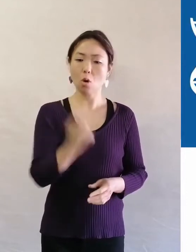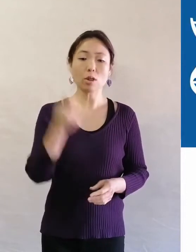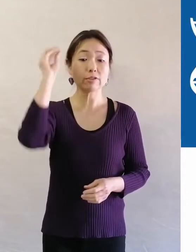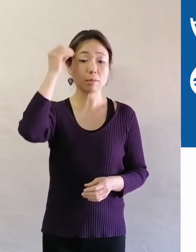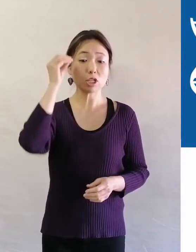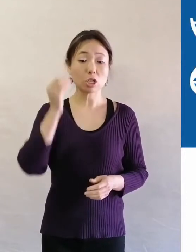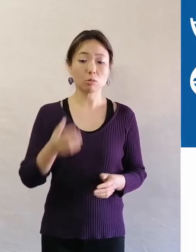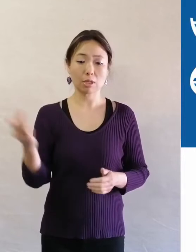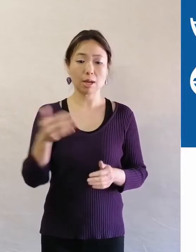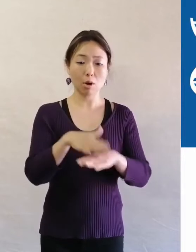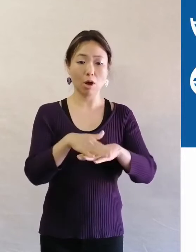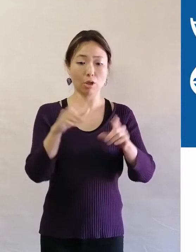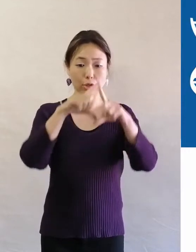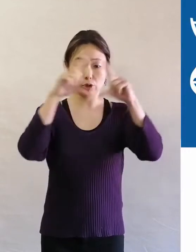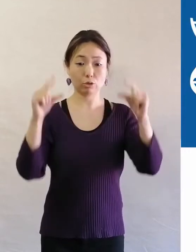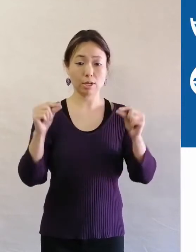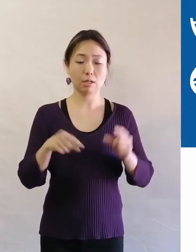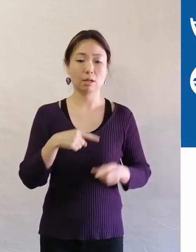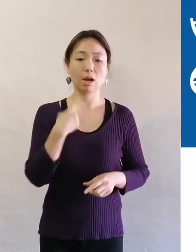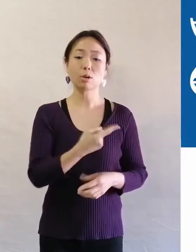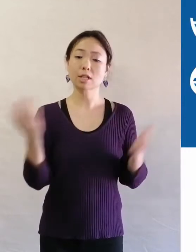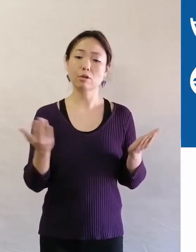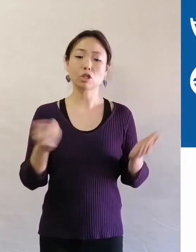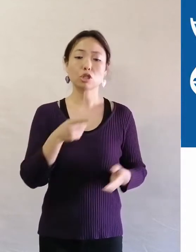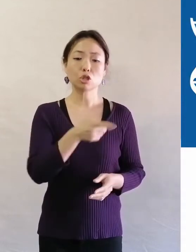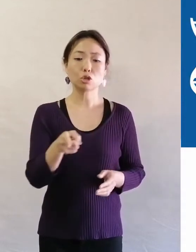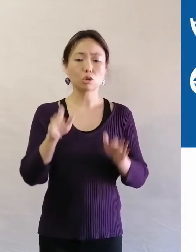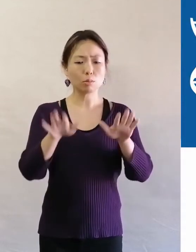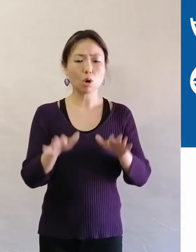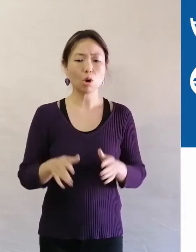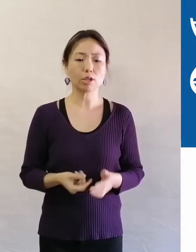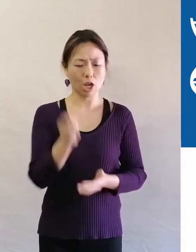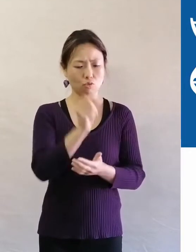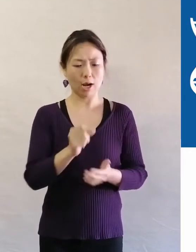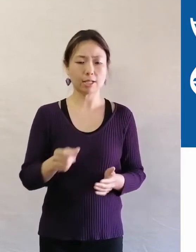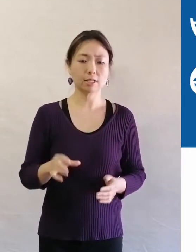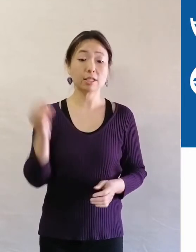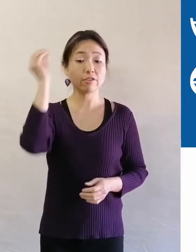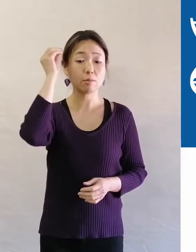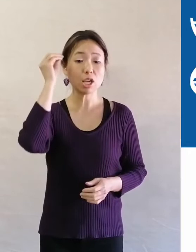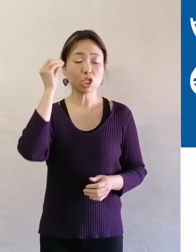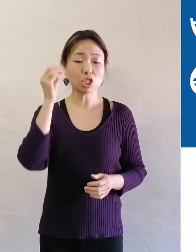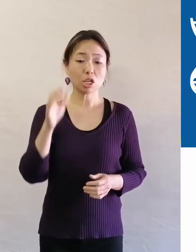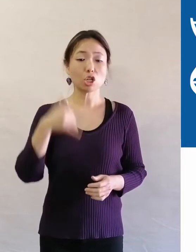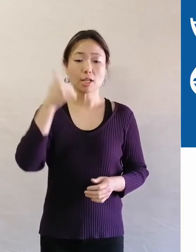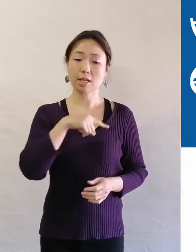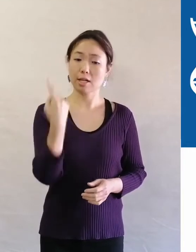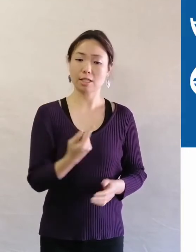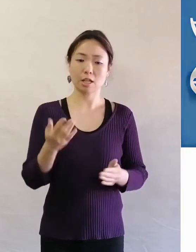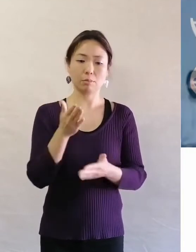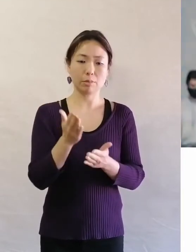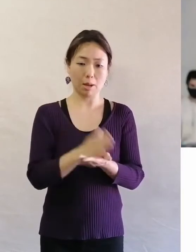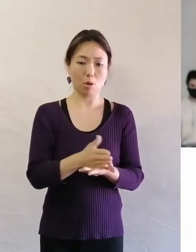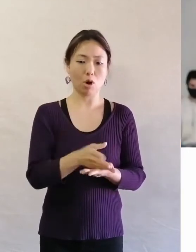will come up on the screen. So I want to encourage you to pause and to take these information down, contact us and be part of it if